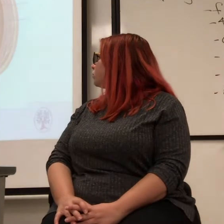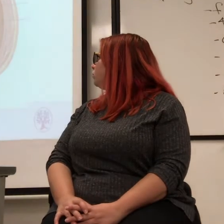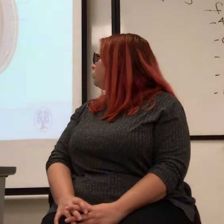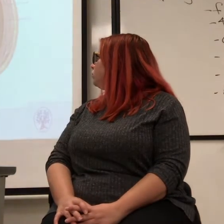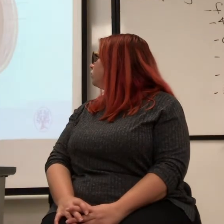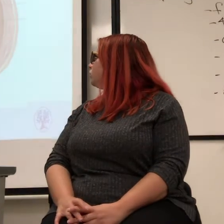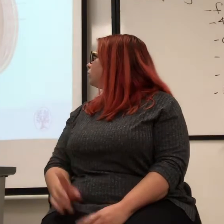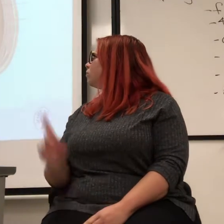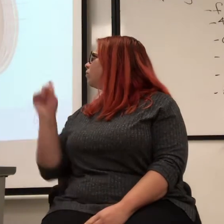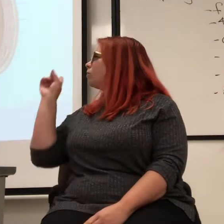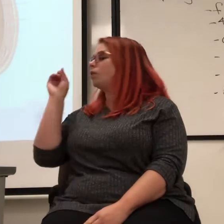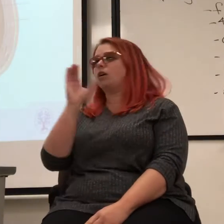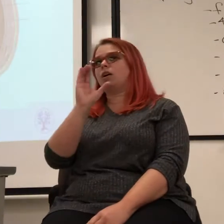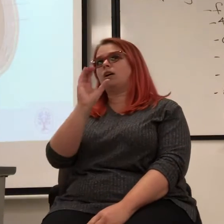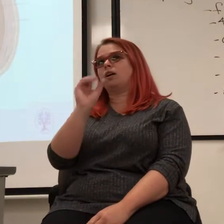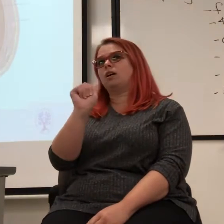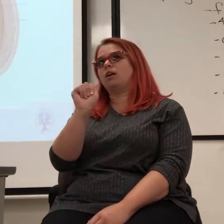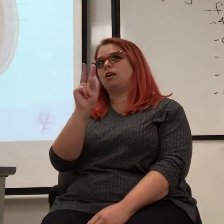So there's the caval opening,